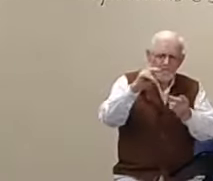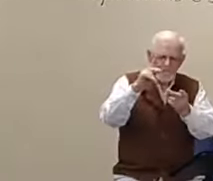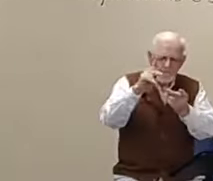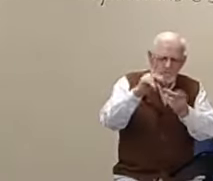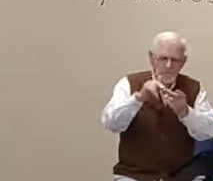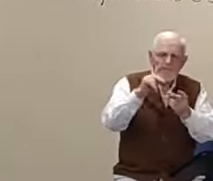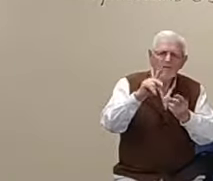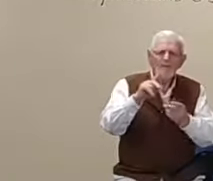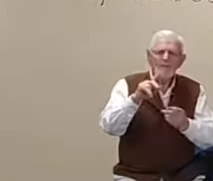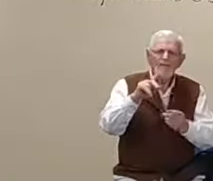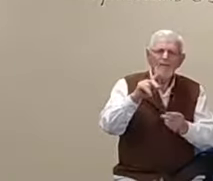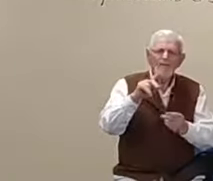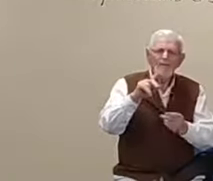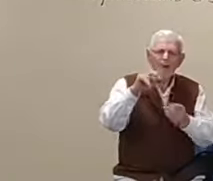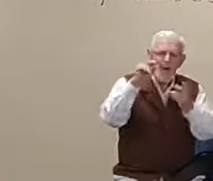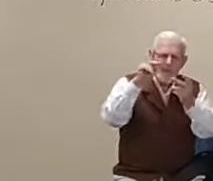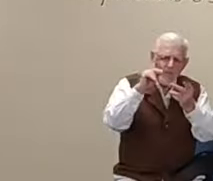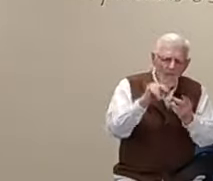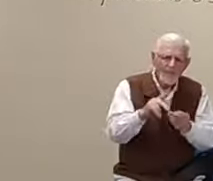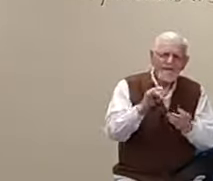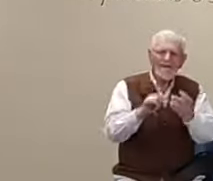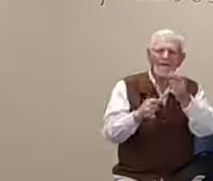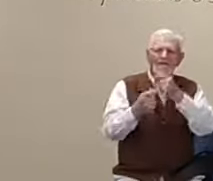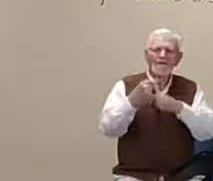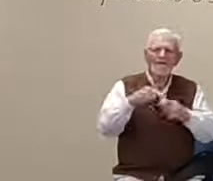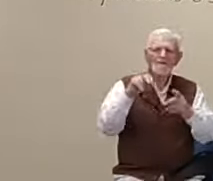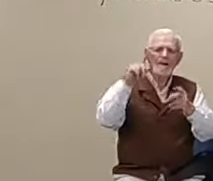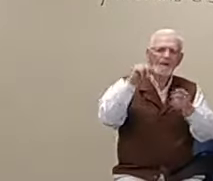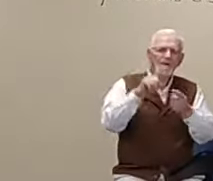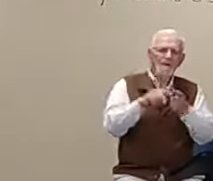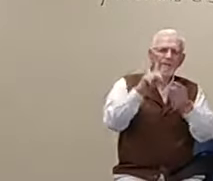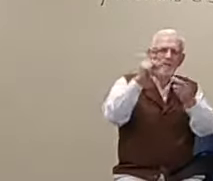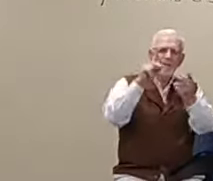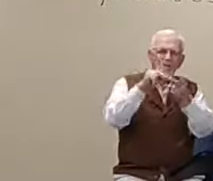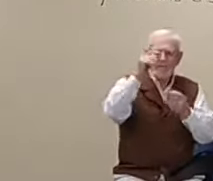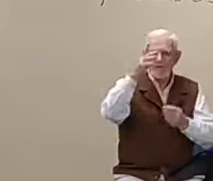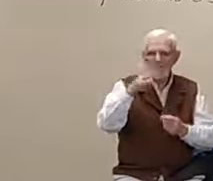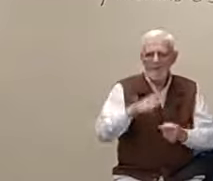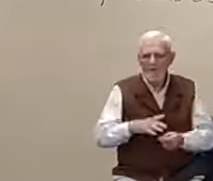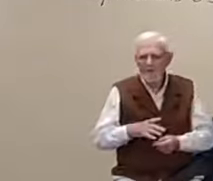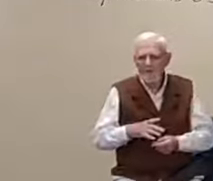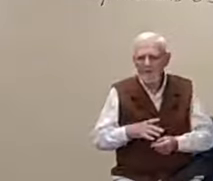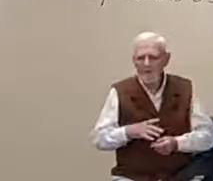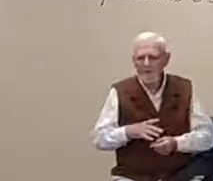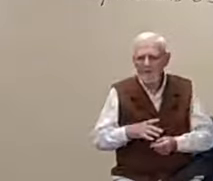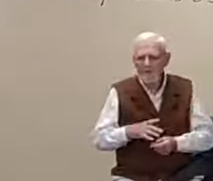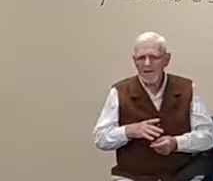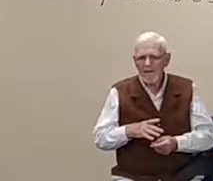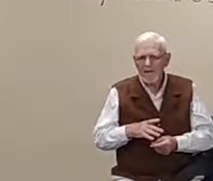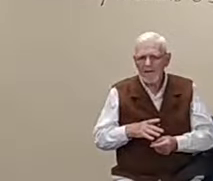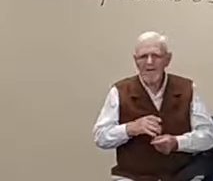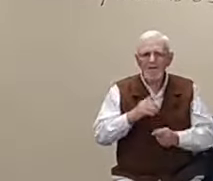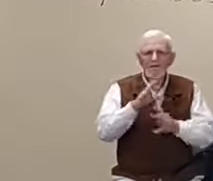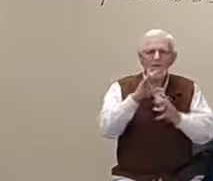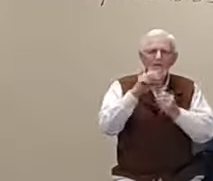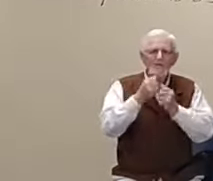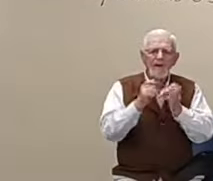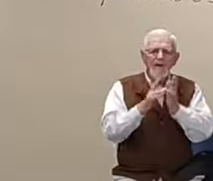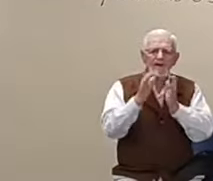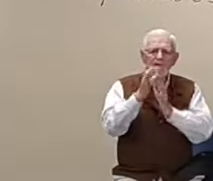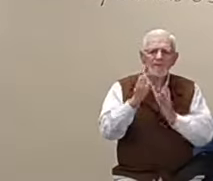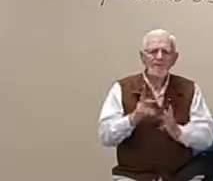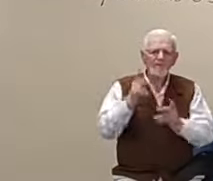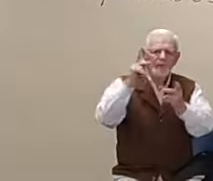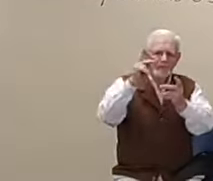Perfectness. When that which is perfect is come unto the perfect man. He's talking about Christian